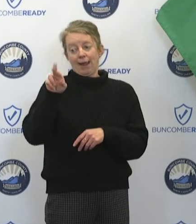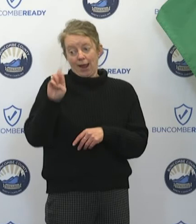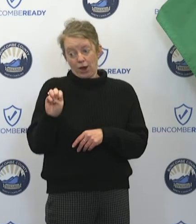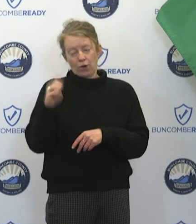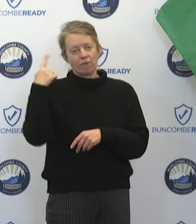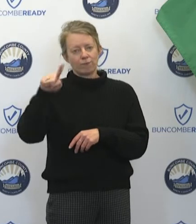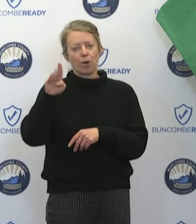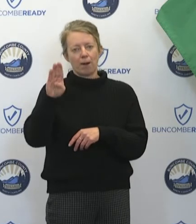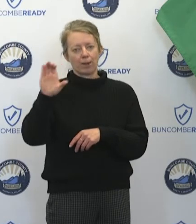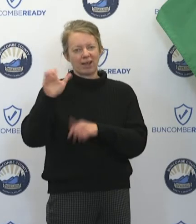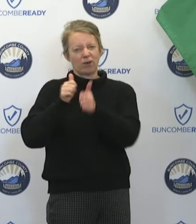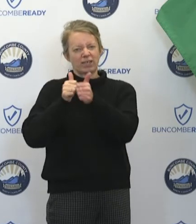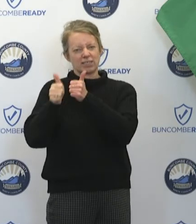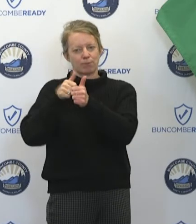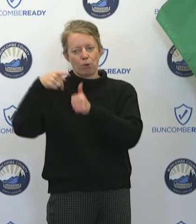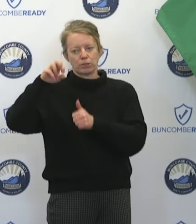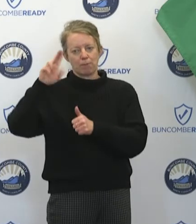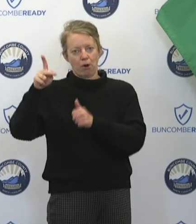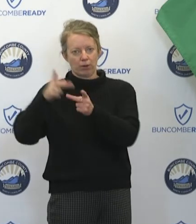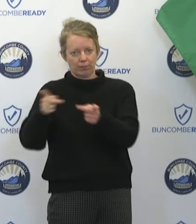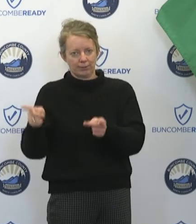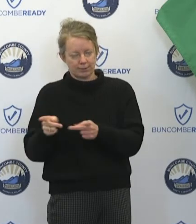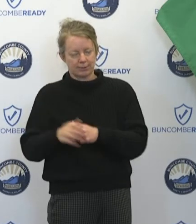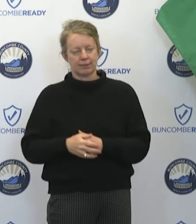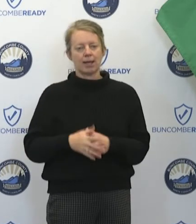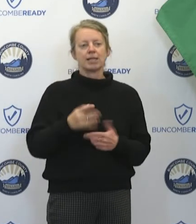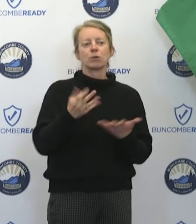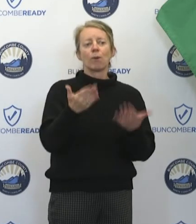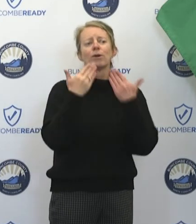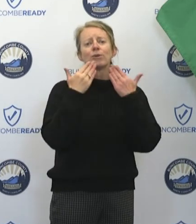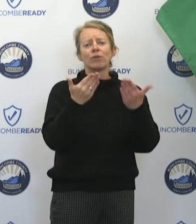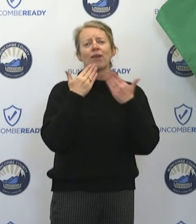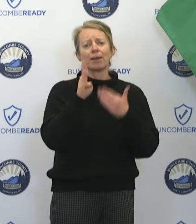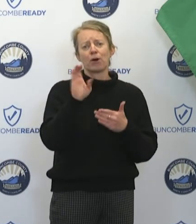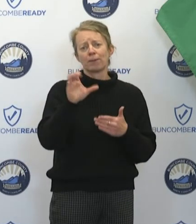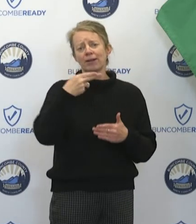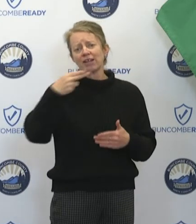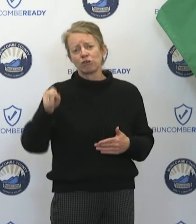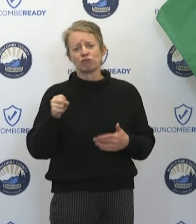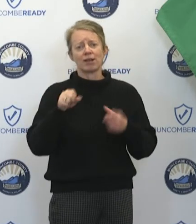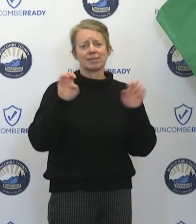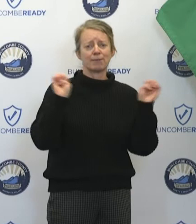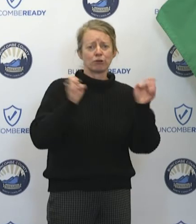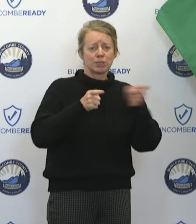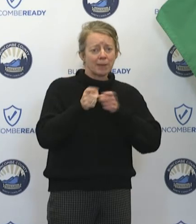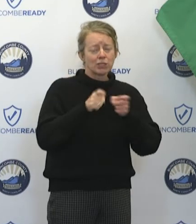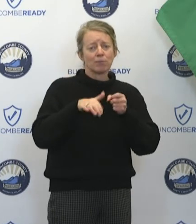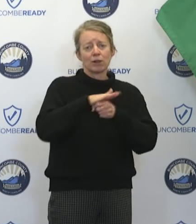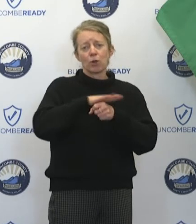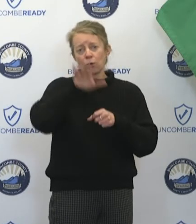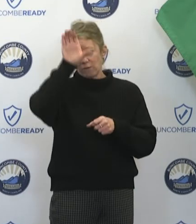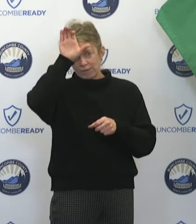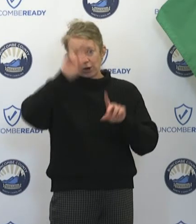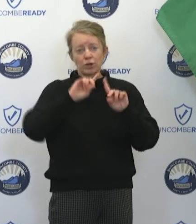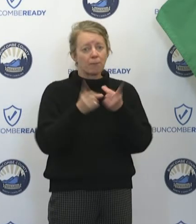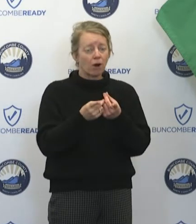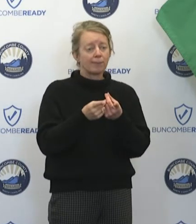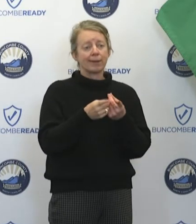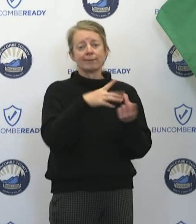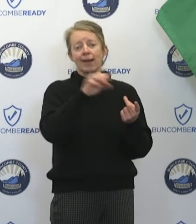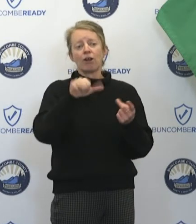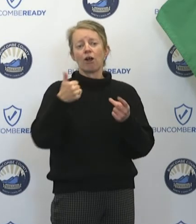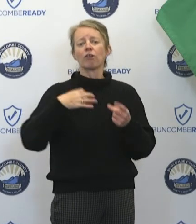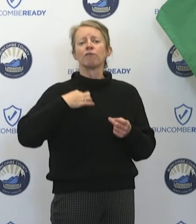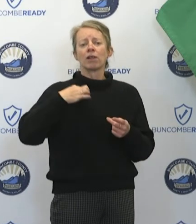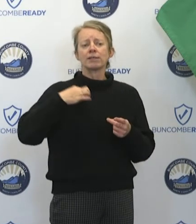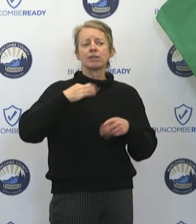I want to personally thank our Buncombe County HHS, Emergency Management, local fire department personnel, and other volunteers at the testing